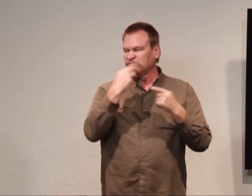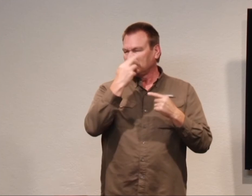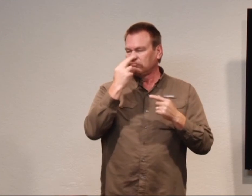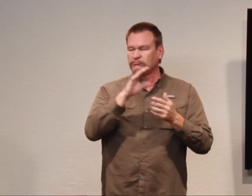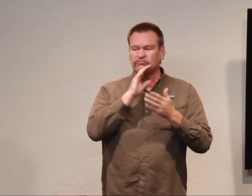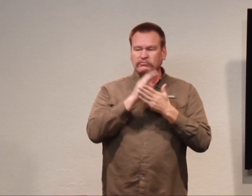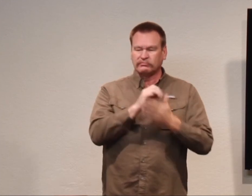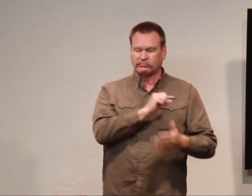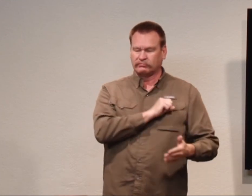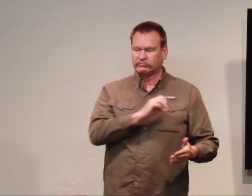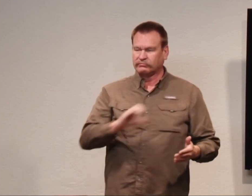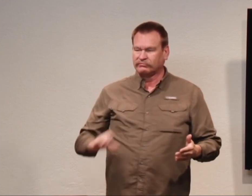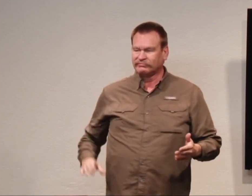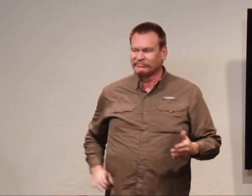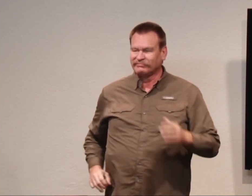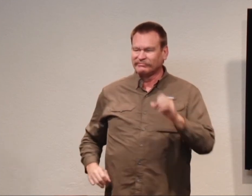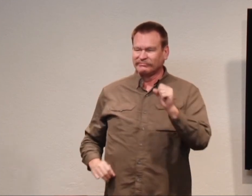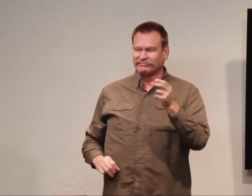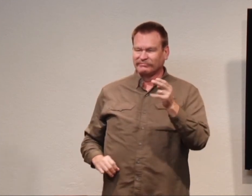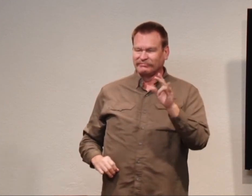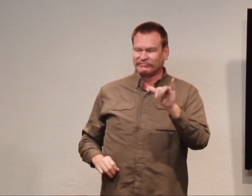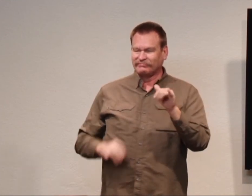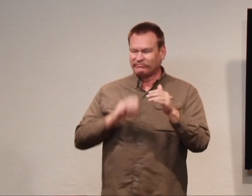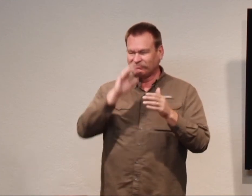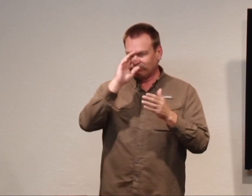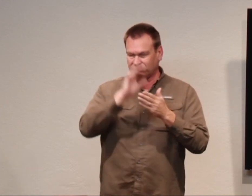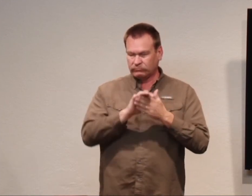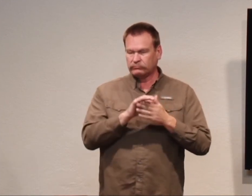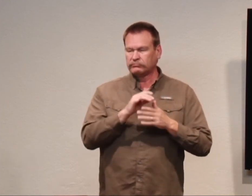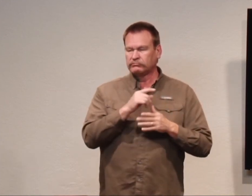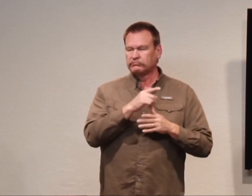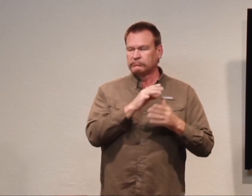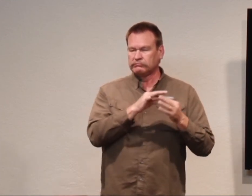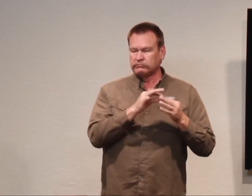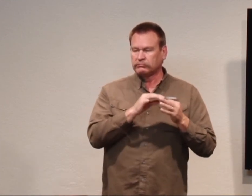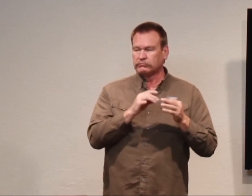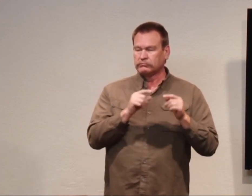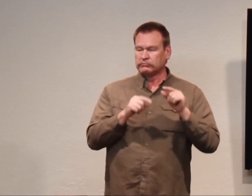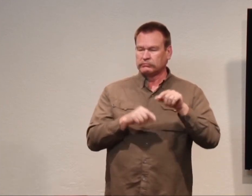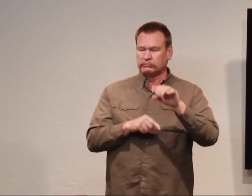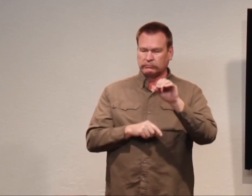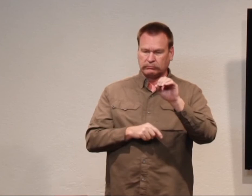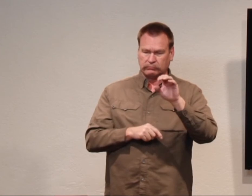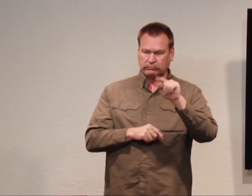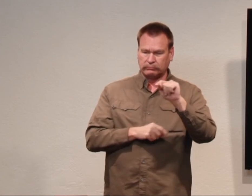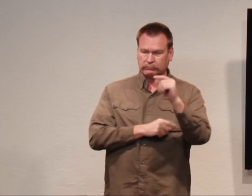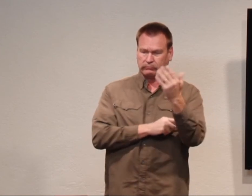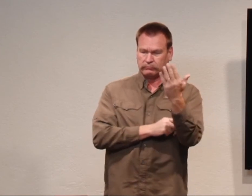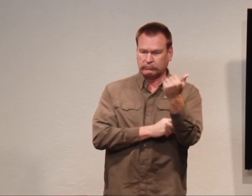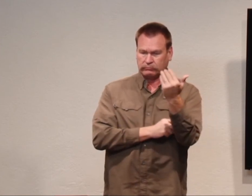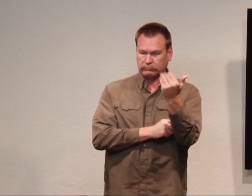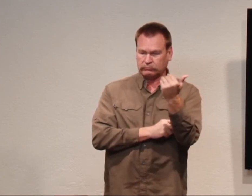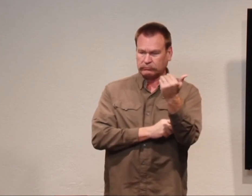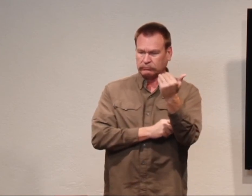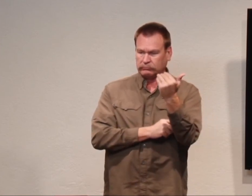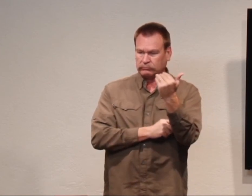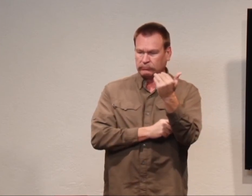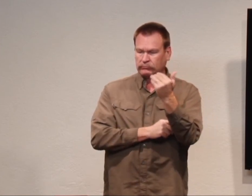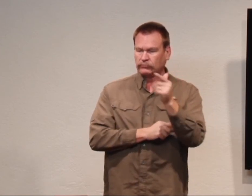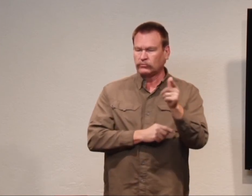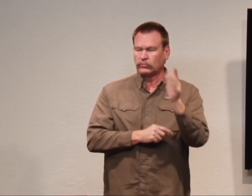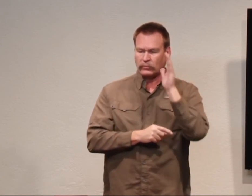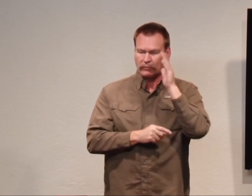Ray Panuccio, his wife Shirley, just let me know that on October